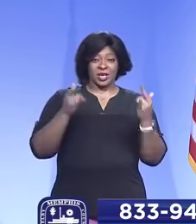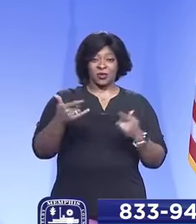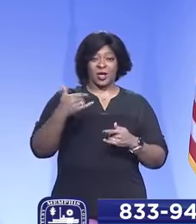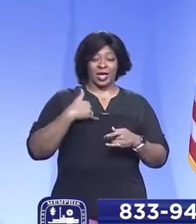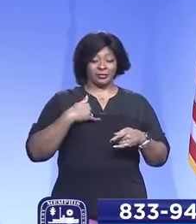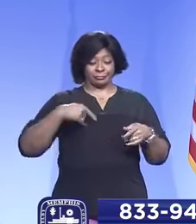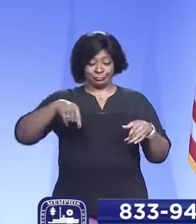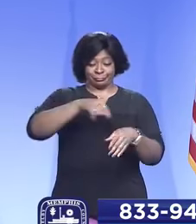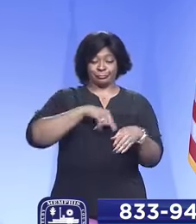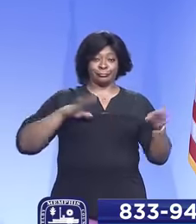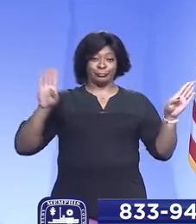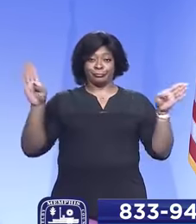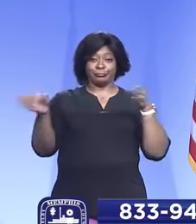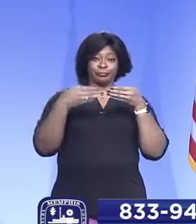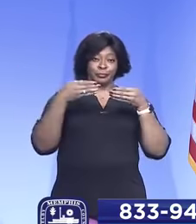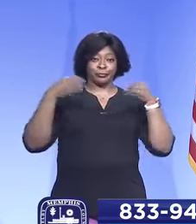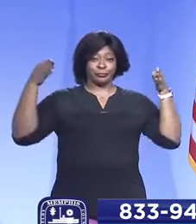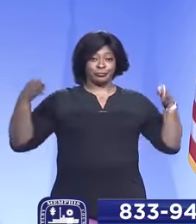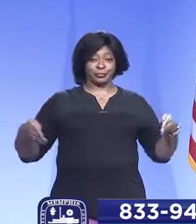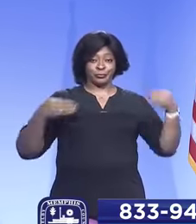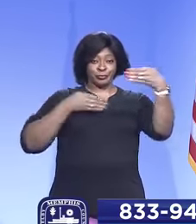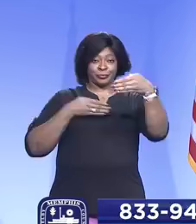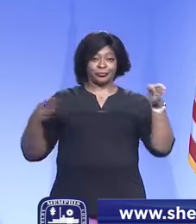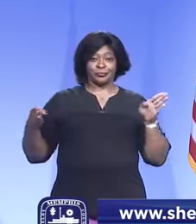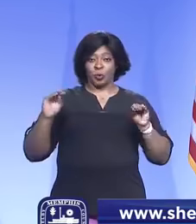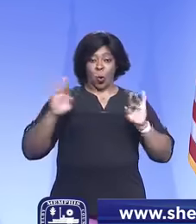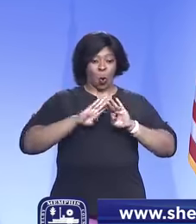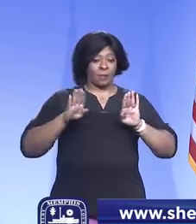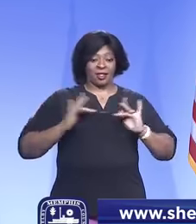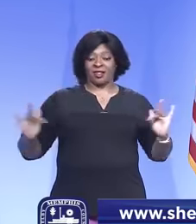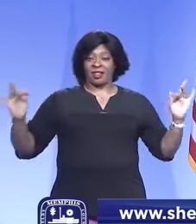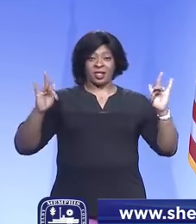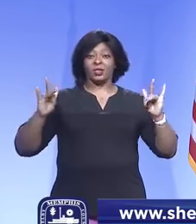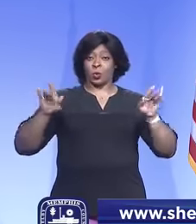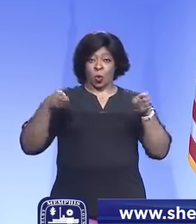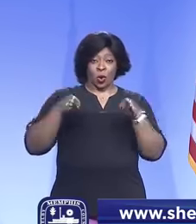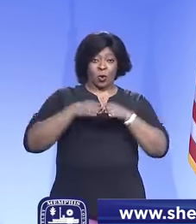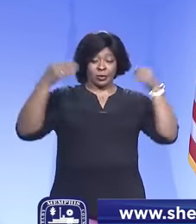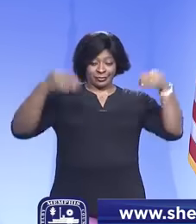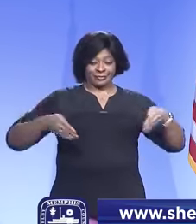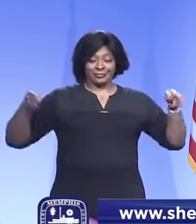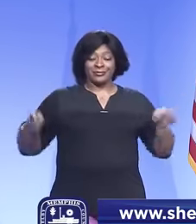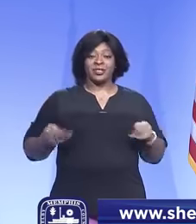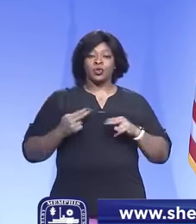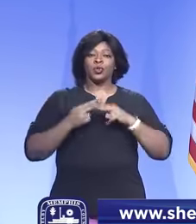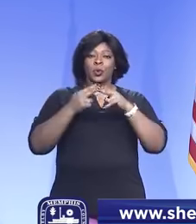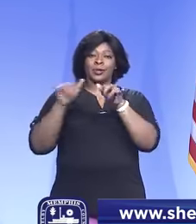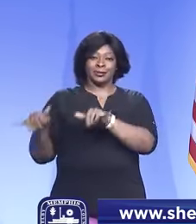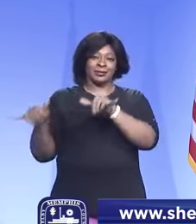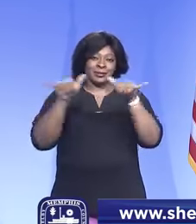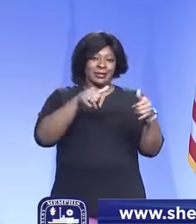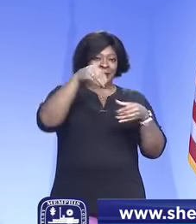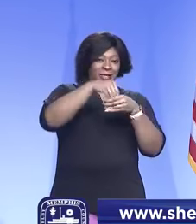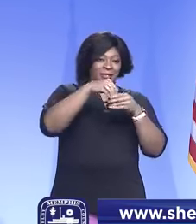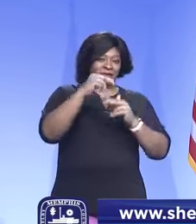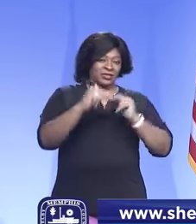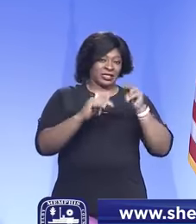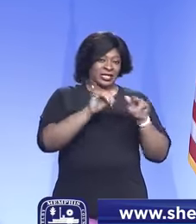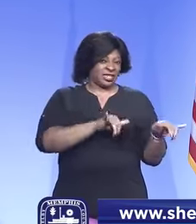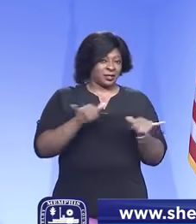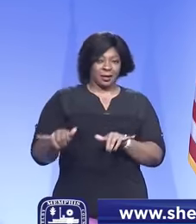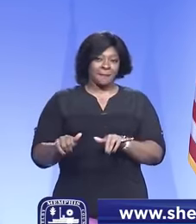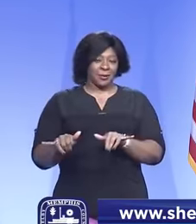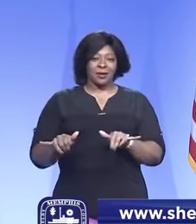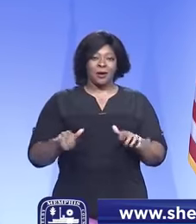an enclosed facility, that is considered an indoor facility.